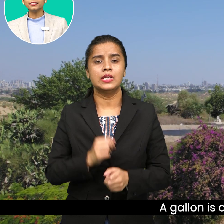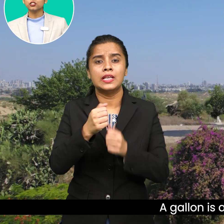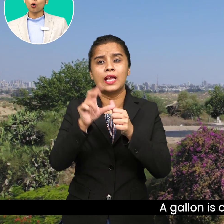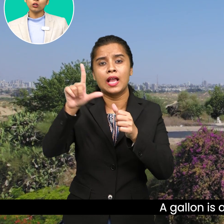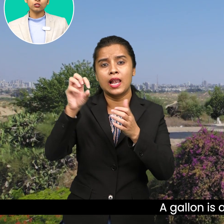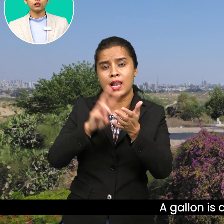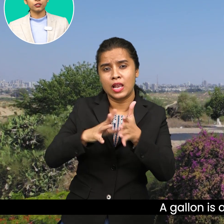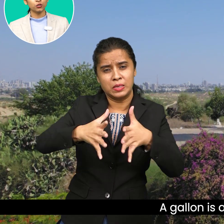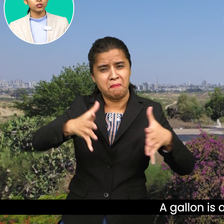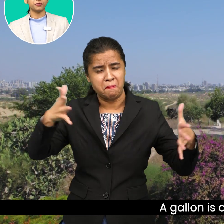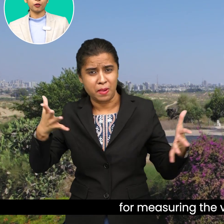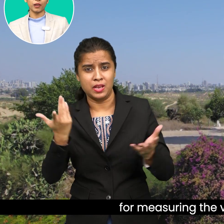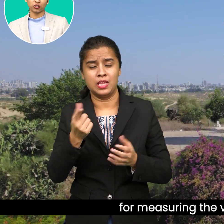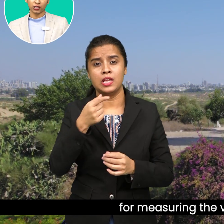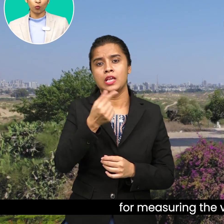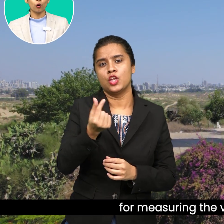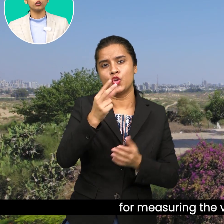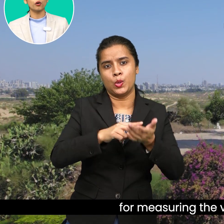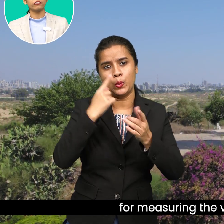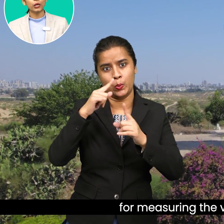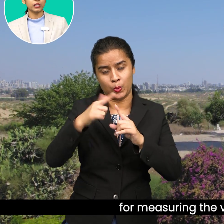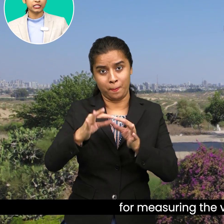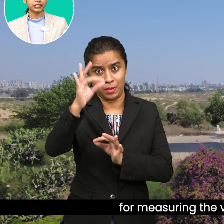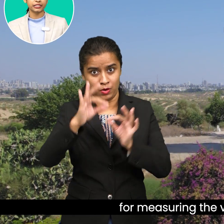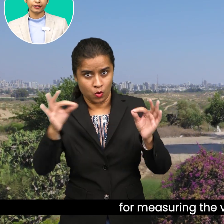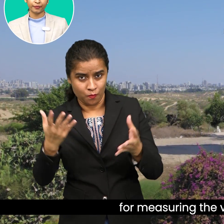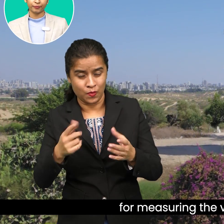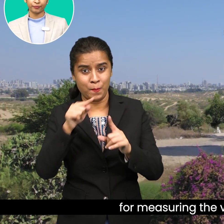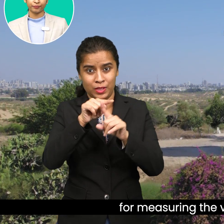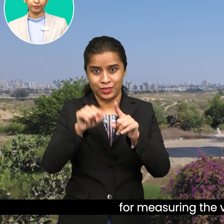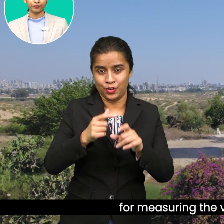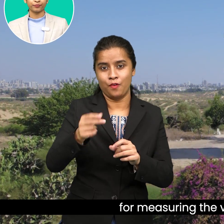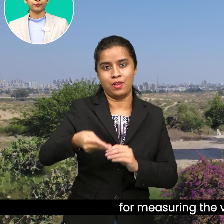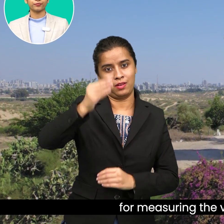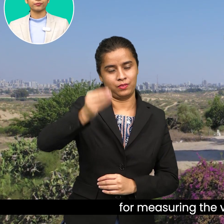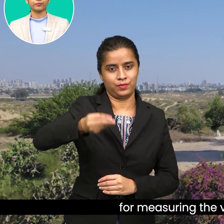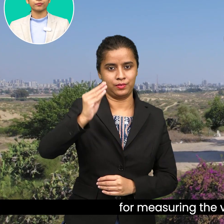A gallon is also a unit for measuring the volume of liquids.